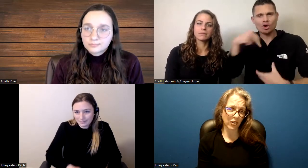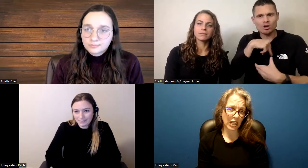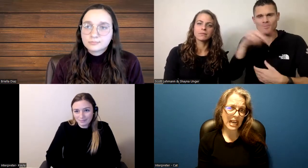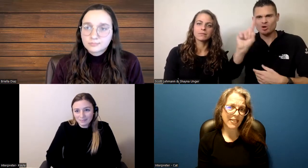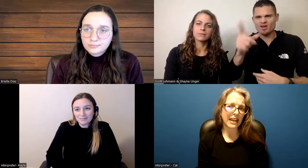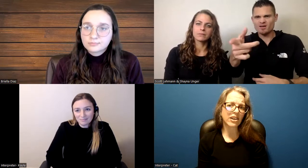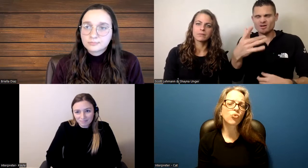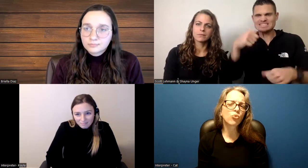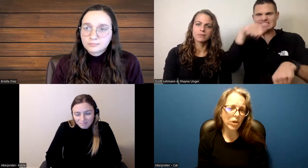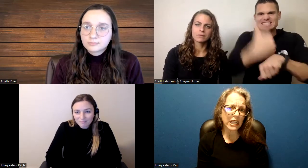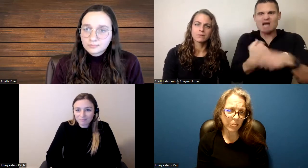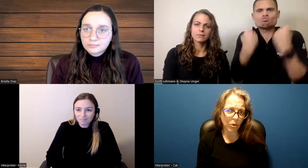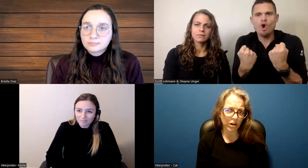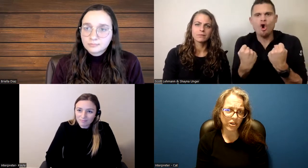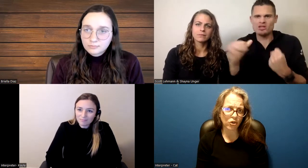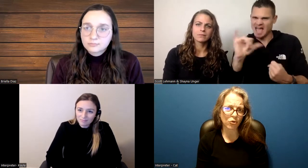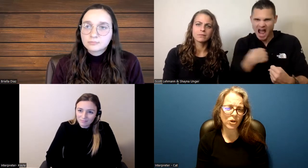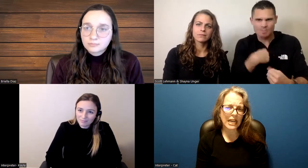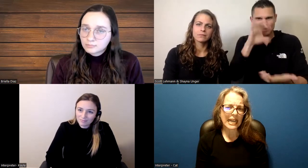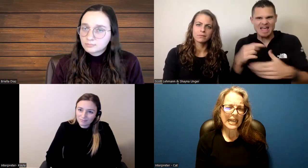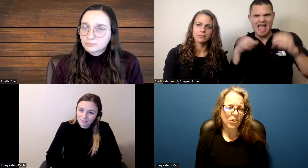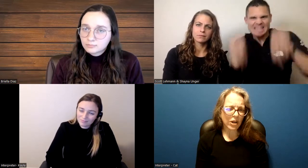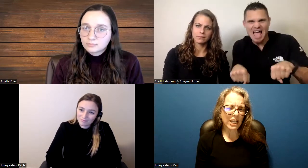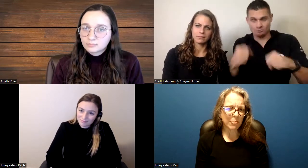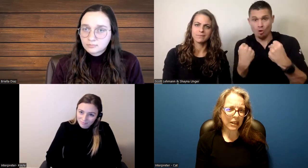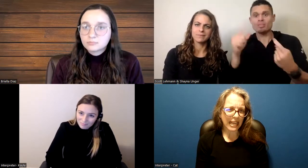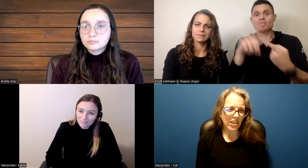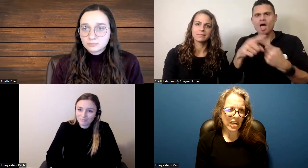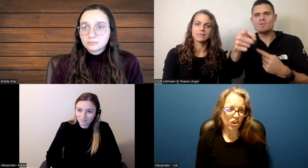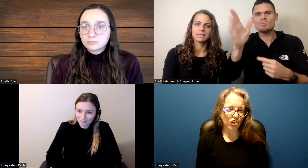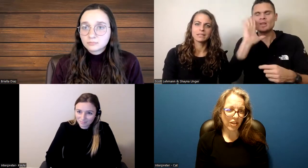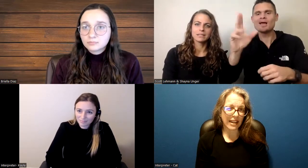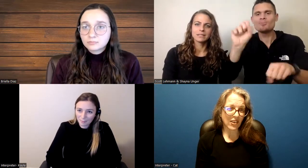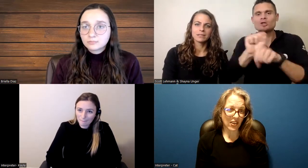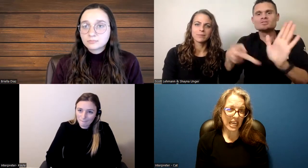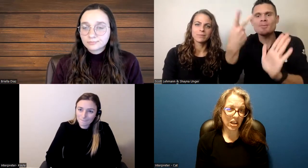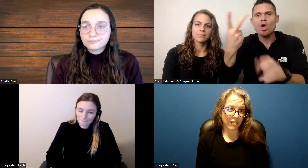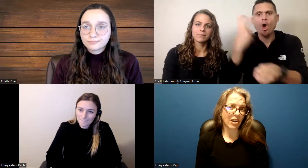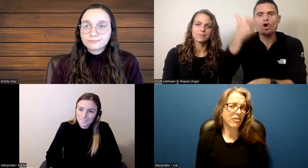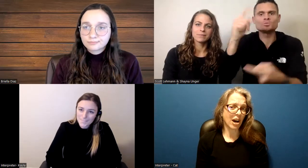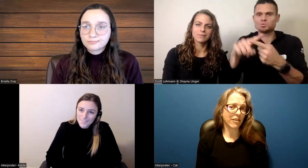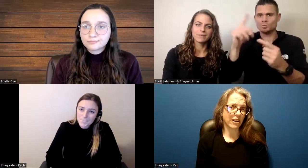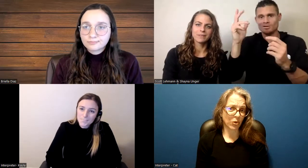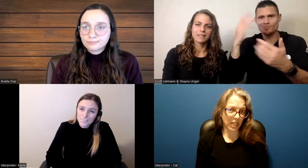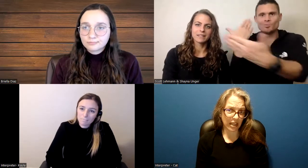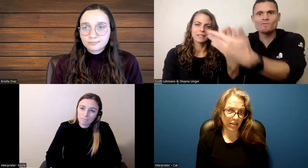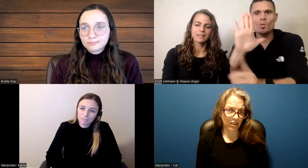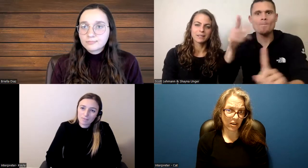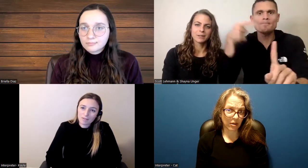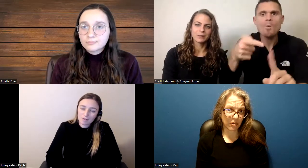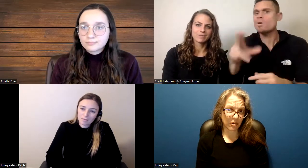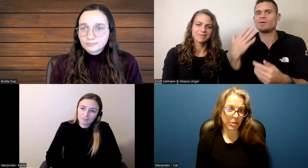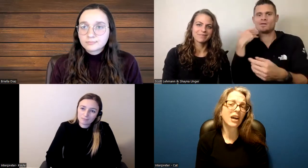stress that it is really important to really plant and nurture that seed of self-confidence with